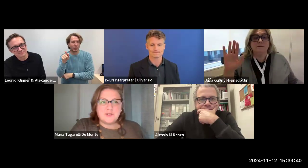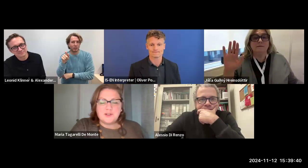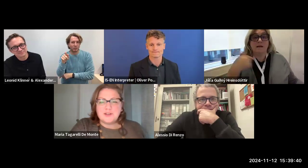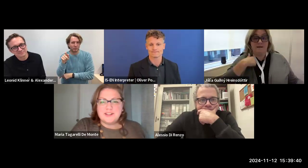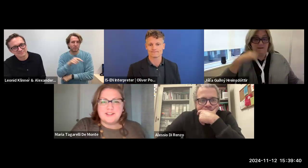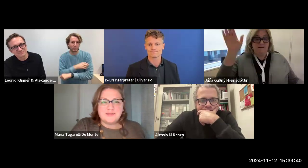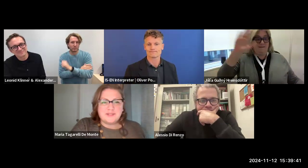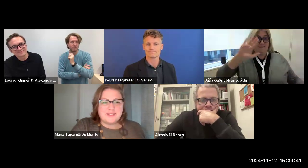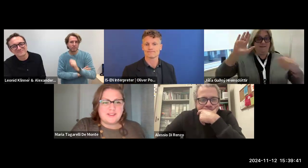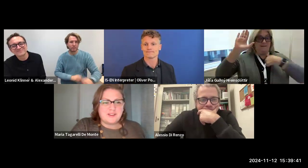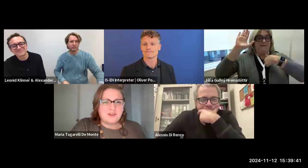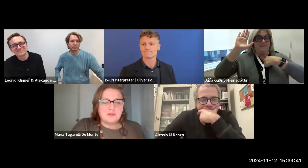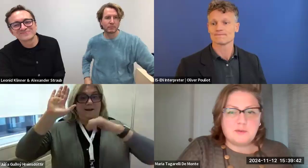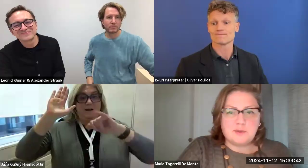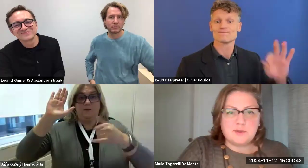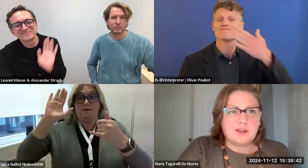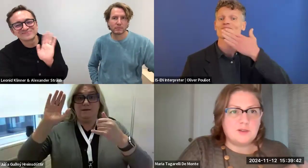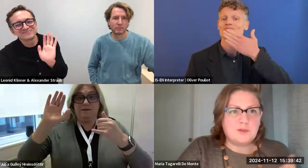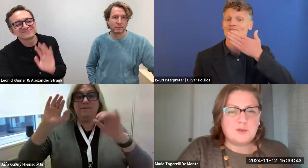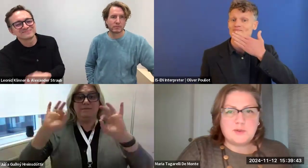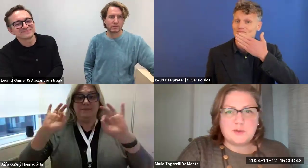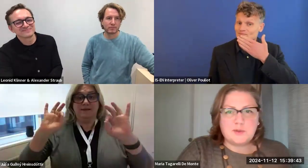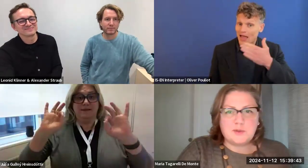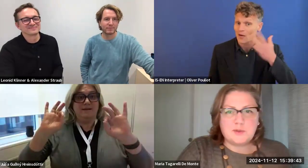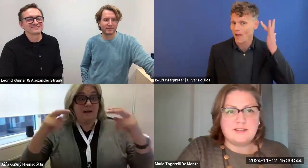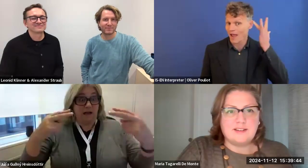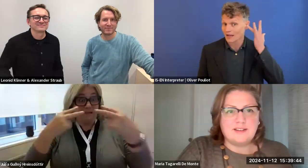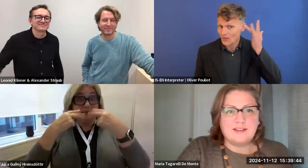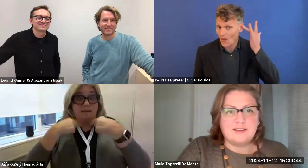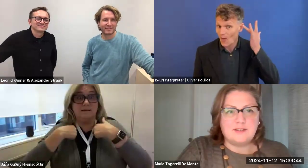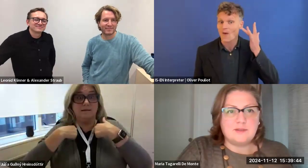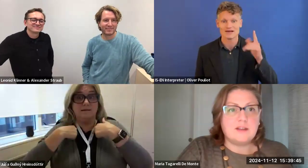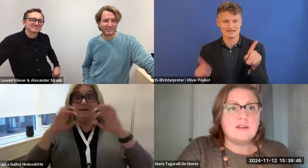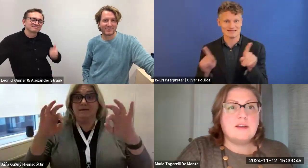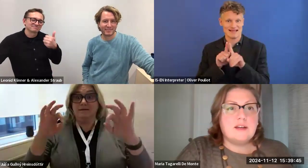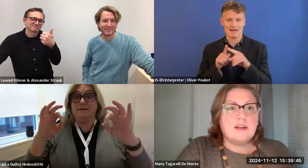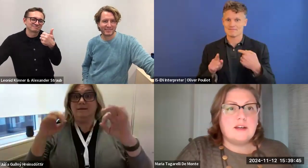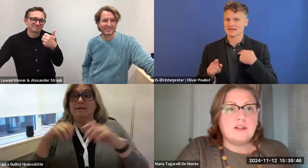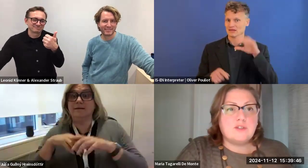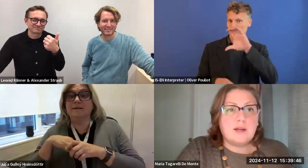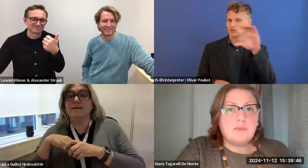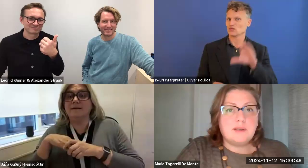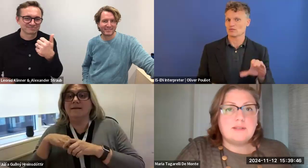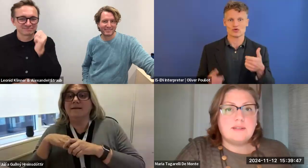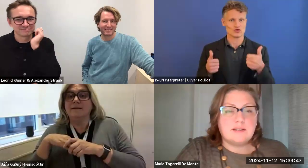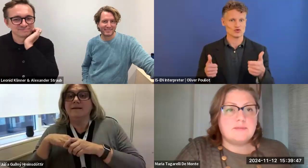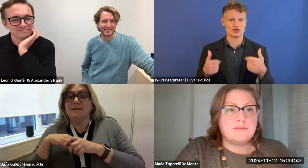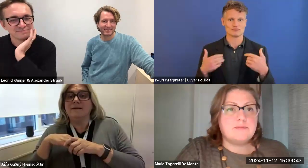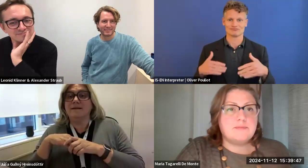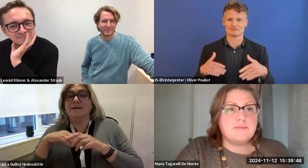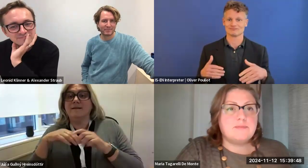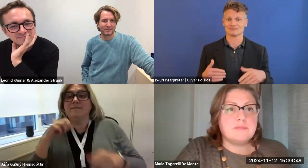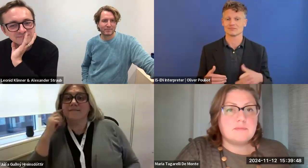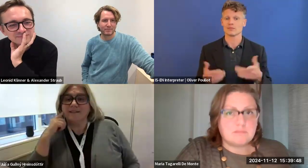Thank you, Alessio, for your contribution. I also use Zoom, and it uses a lot. Hi. Julia, Can you please, see yes.